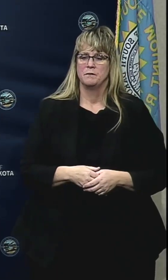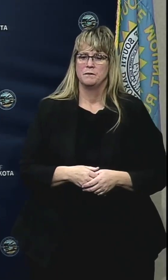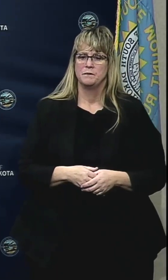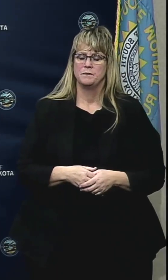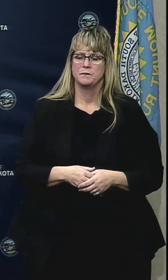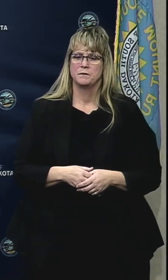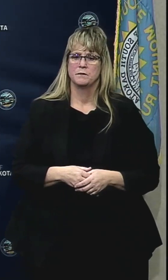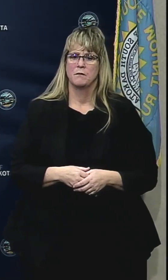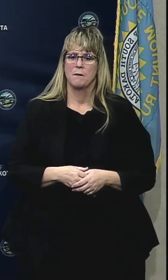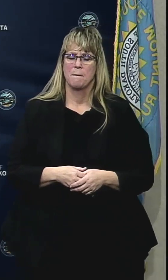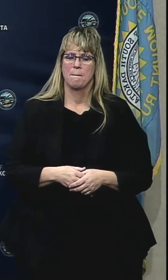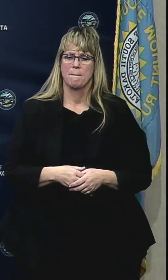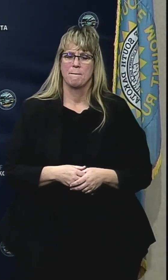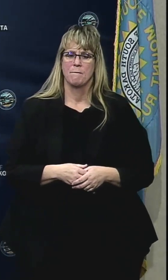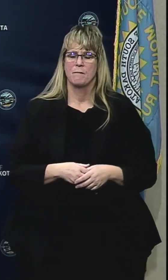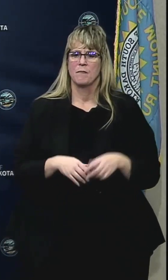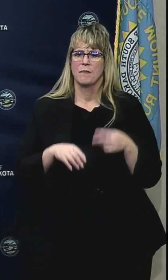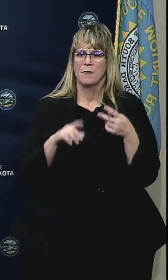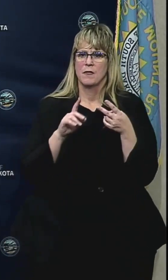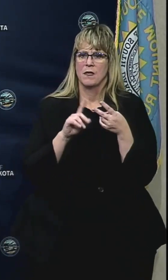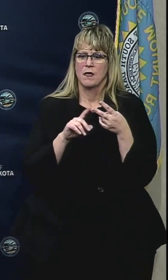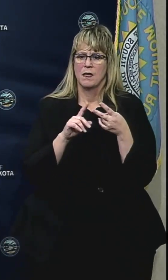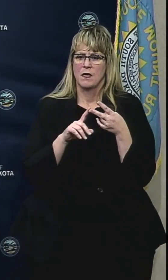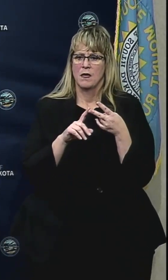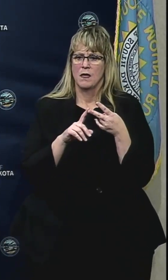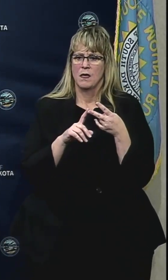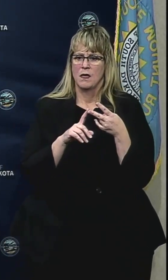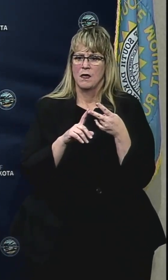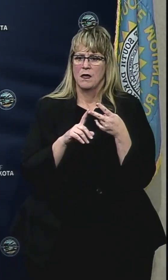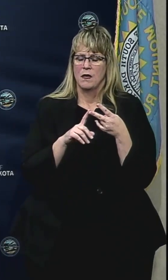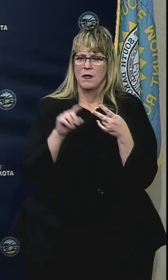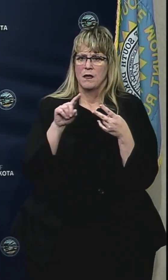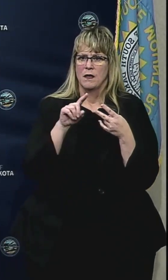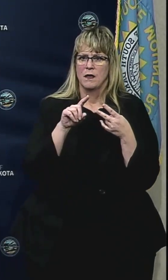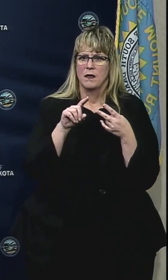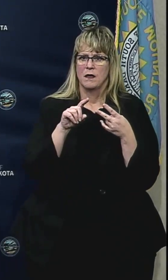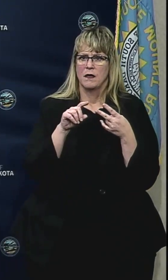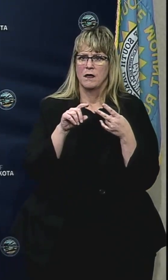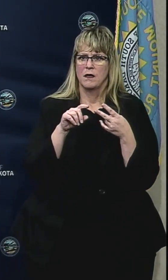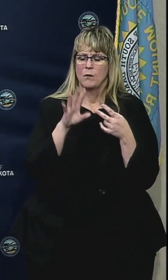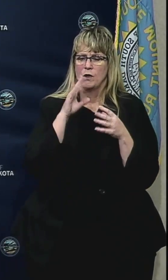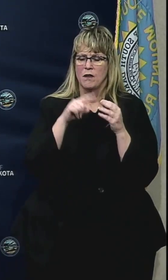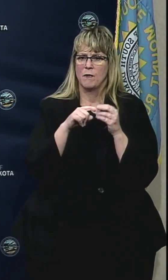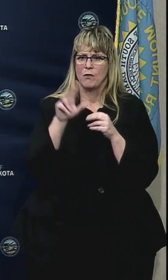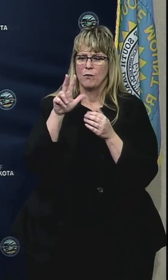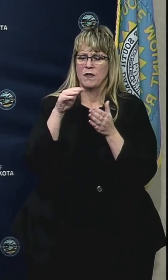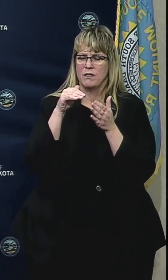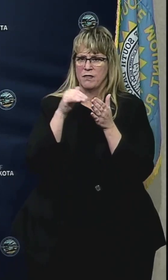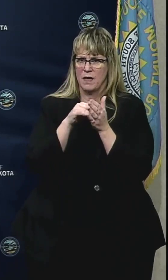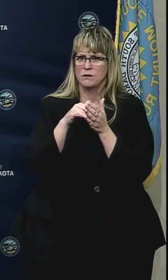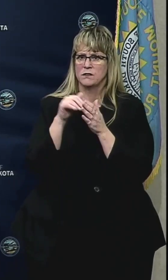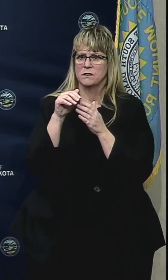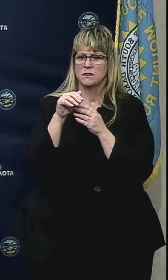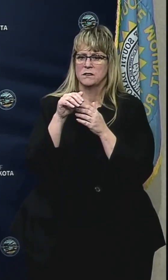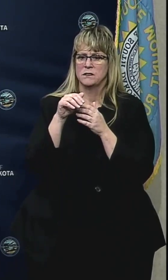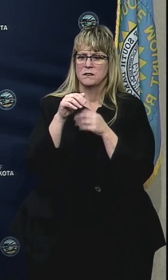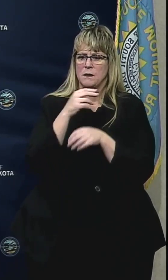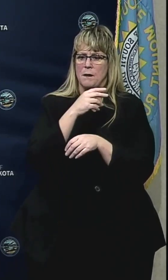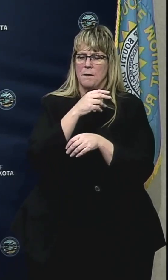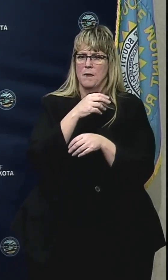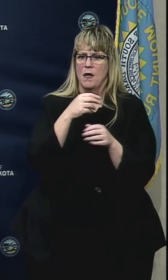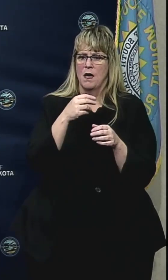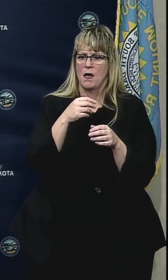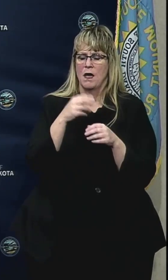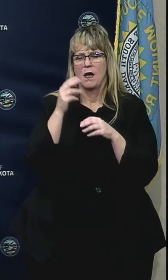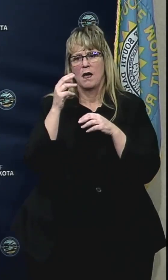My second question is, our modeling at the paper is predicting 3,000 cases that require hospitalization by the weekend